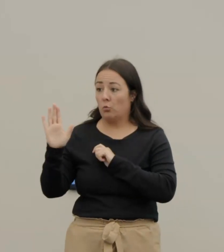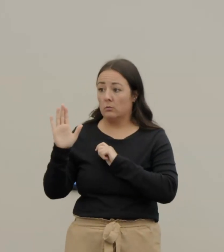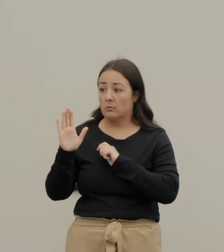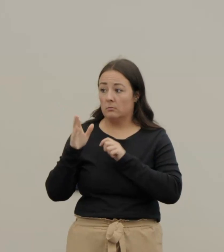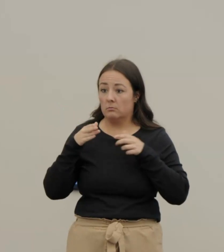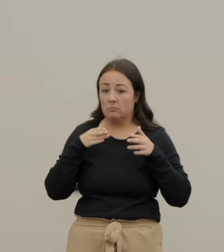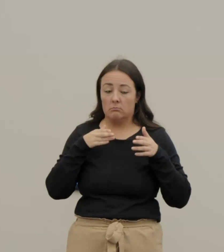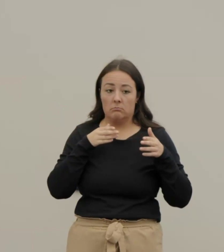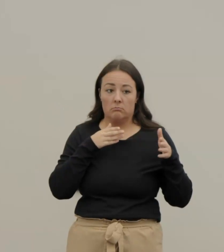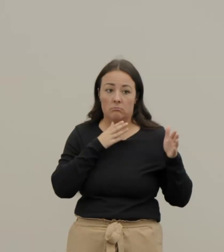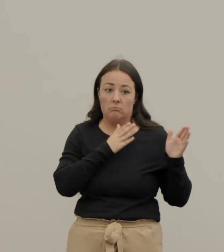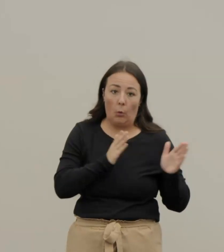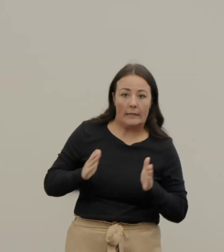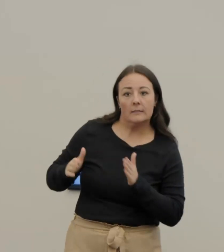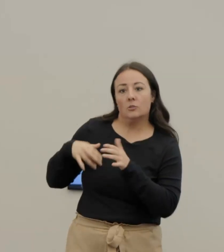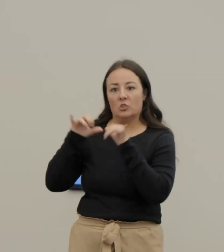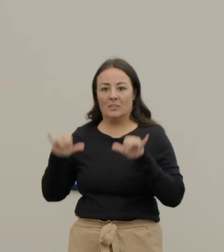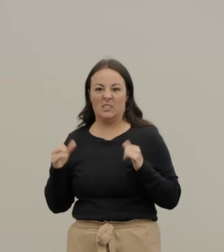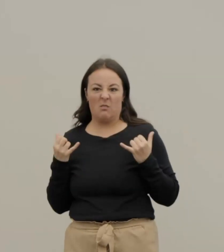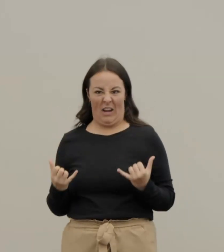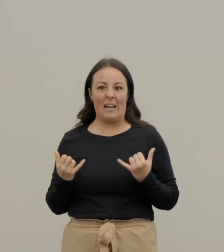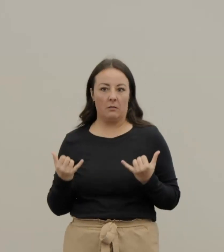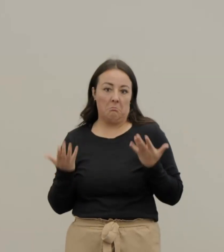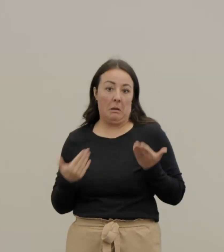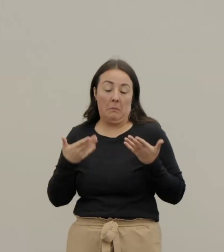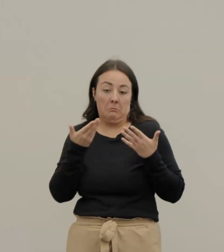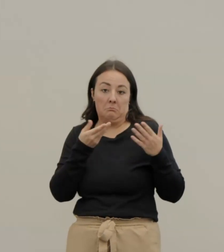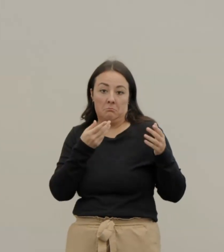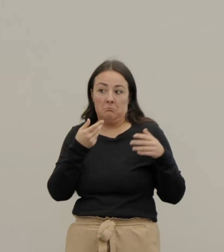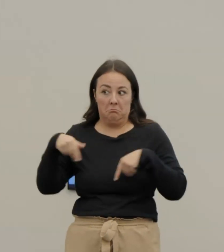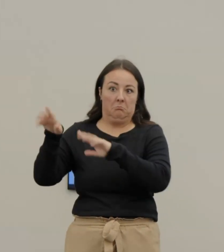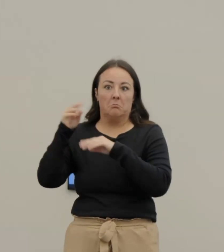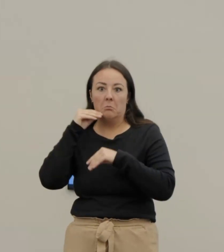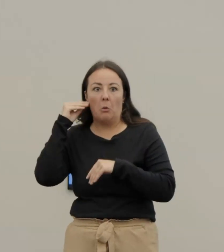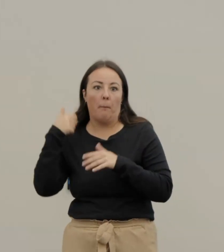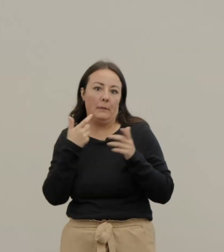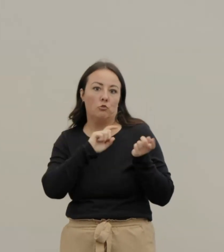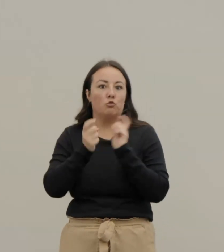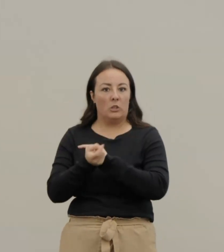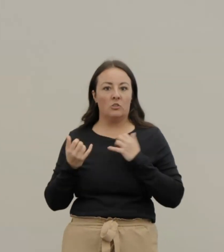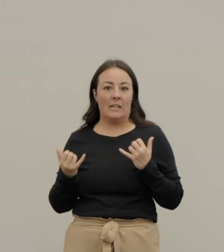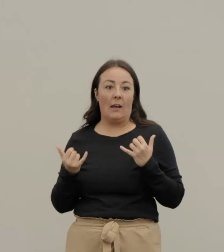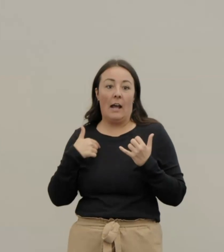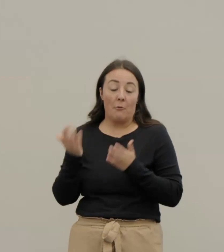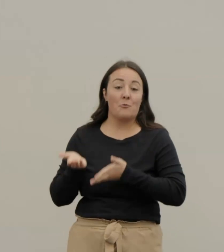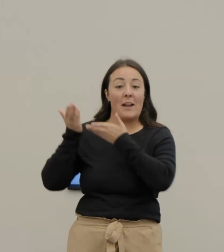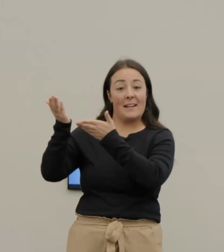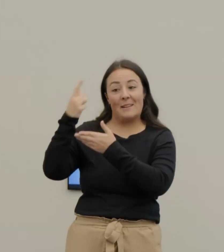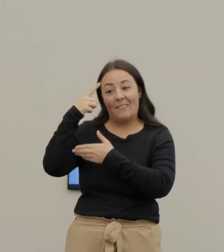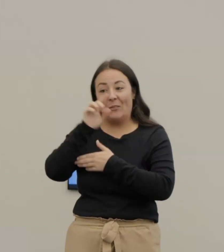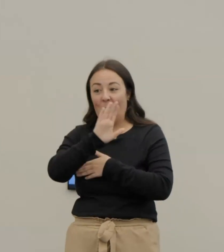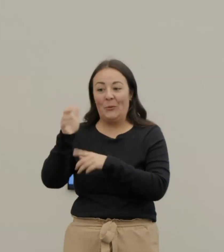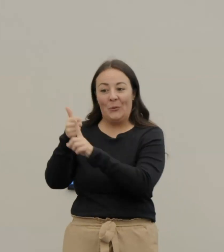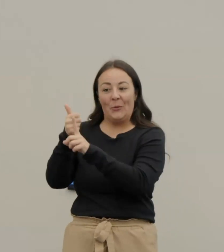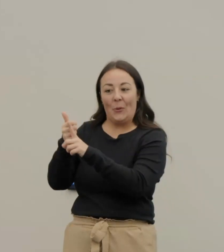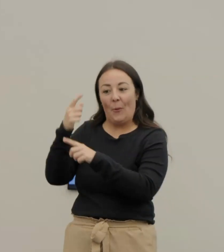system and your content management system. And I would highly recommend it for your own health and safety,